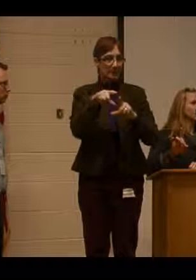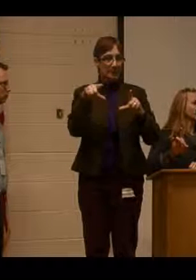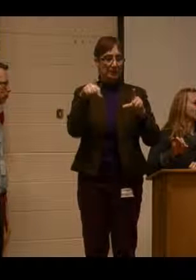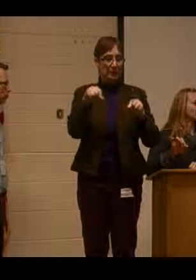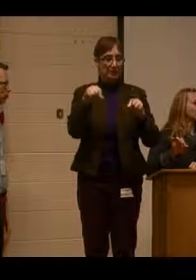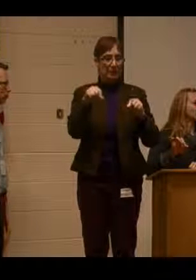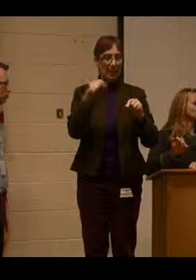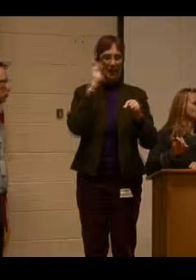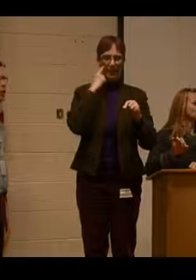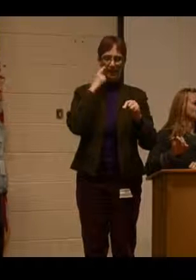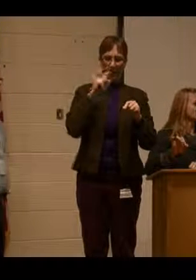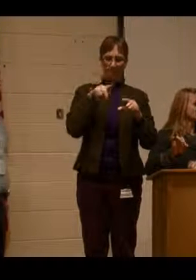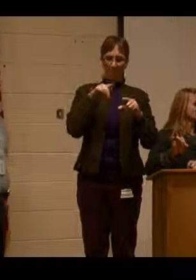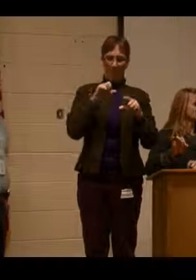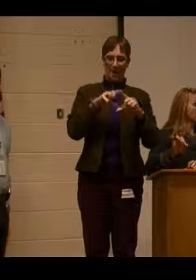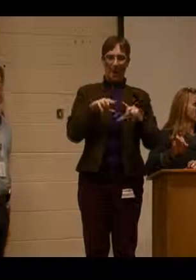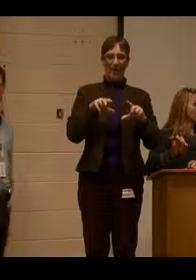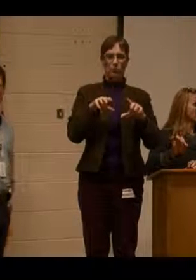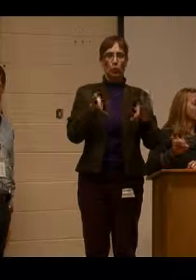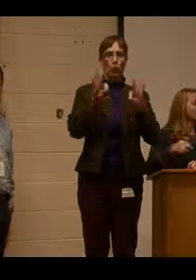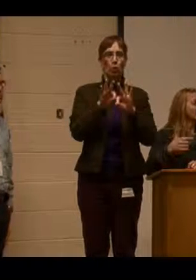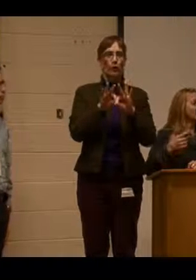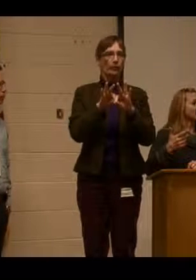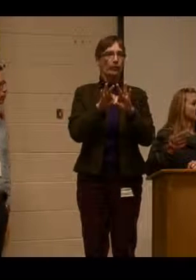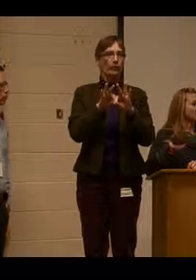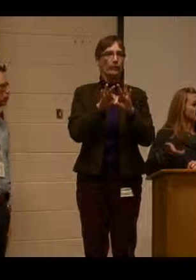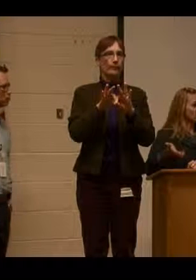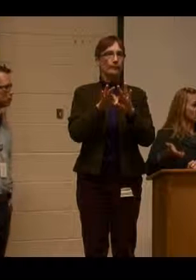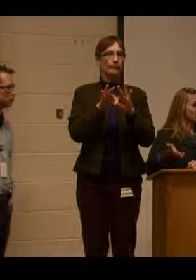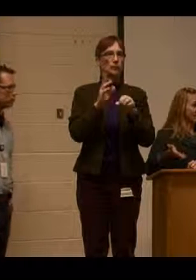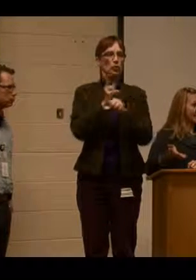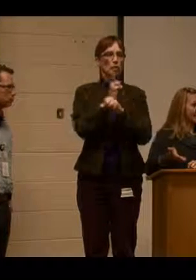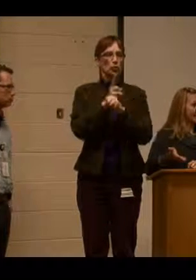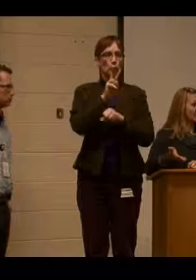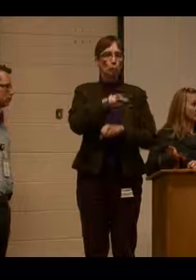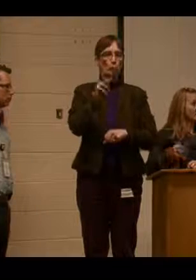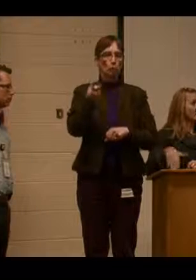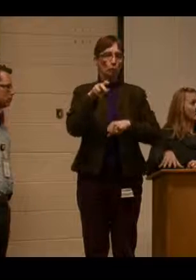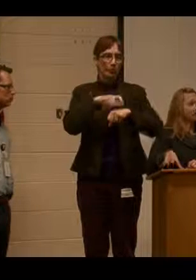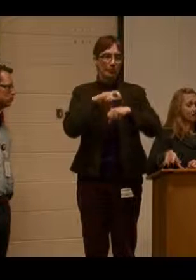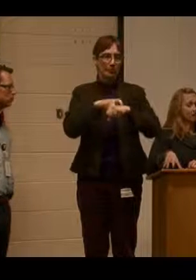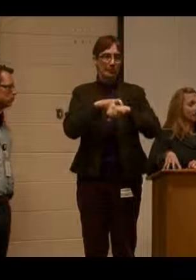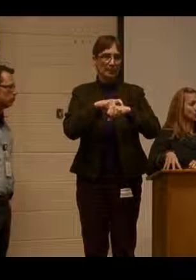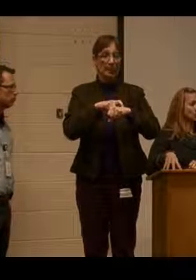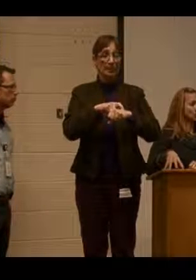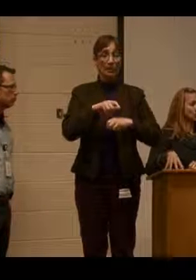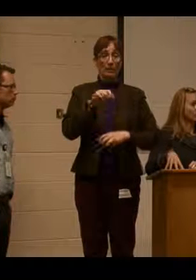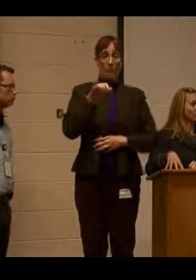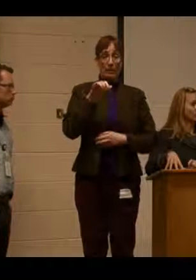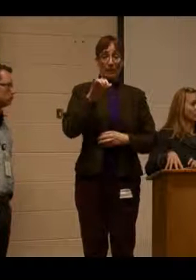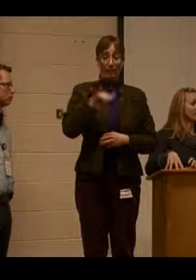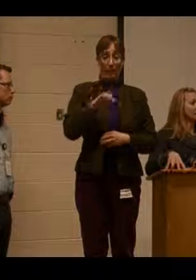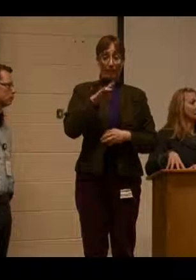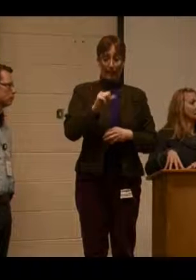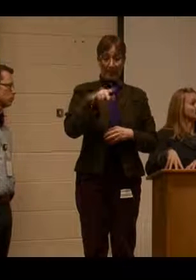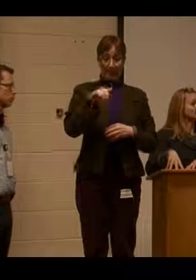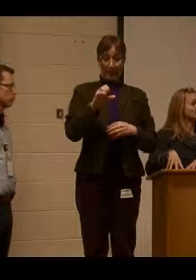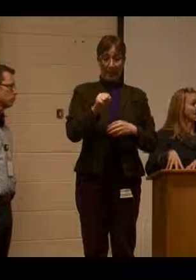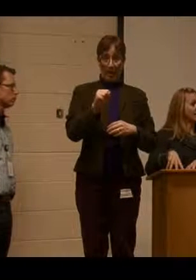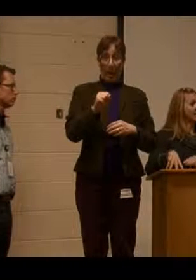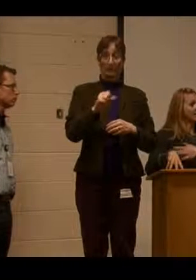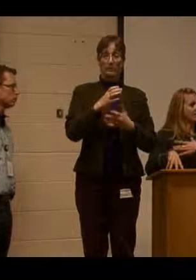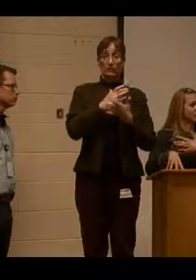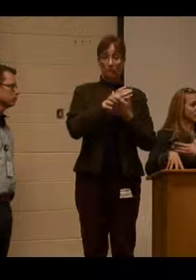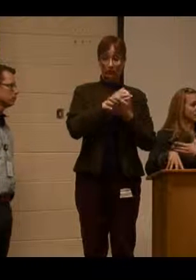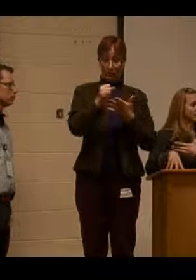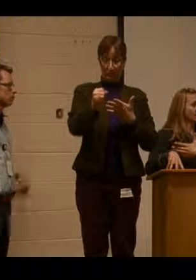uses on it. And then when they've used that up, they are in a job and they're earning money and they budget for that. And that was another thing that John had touched